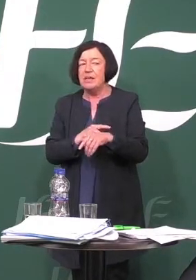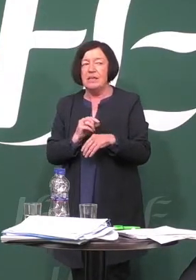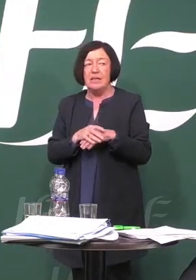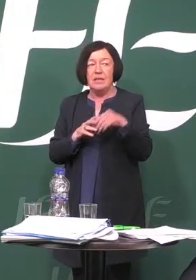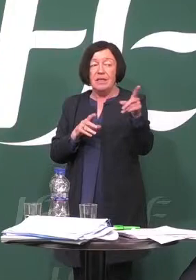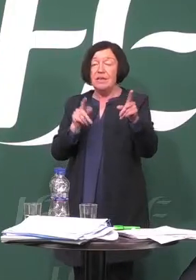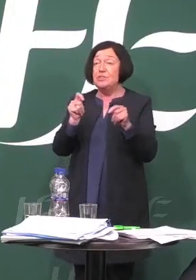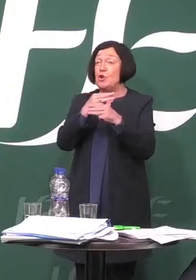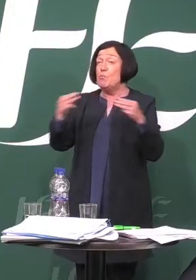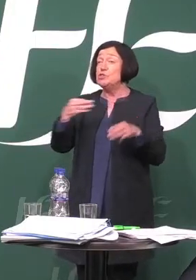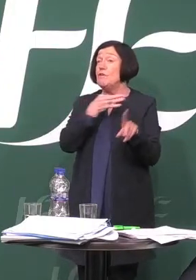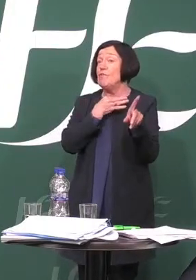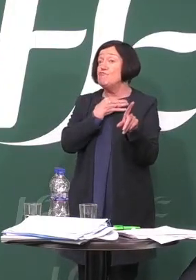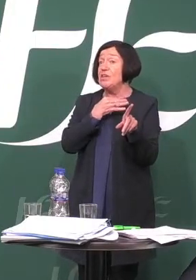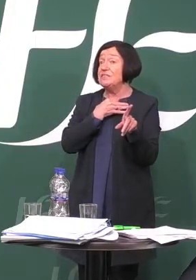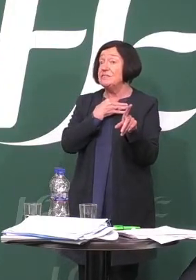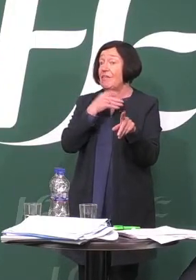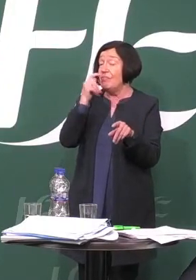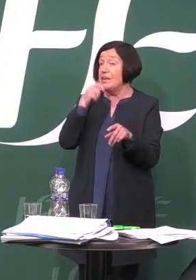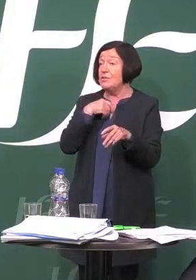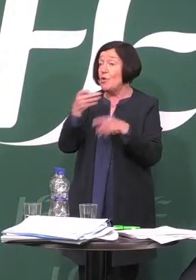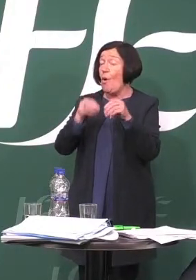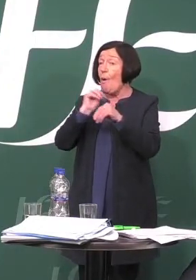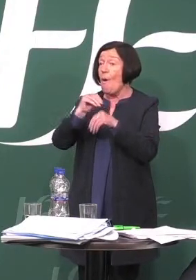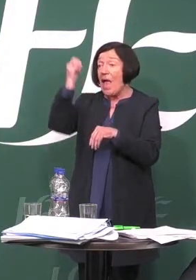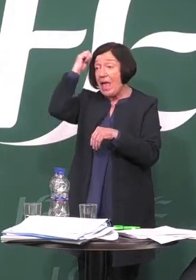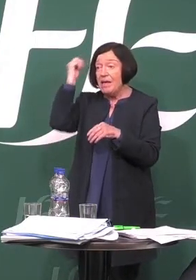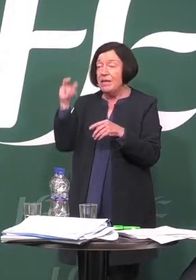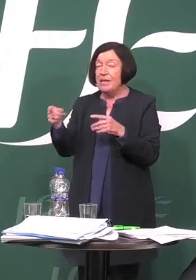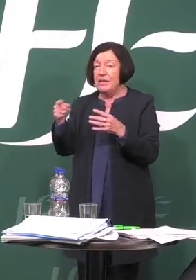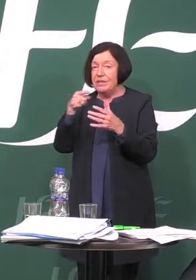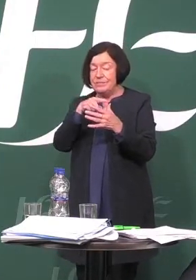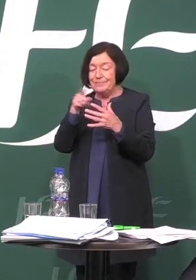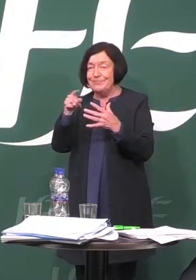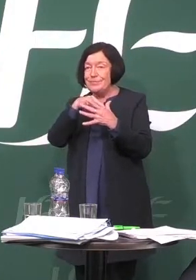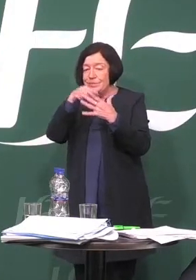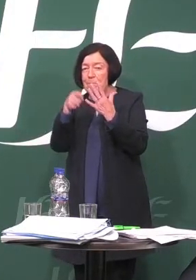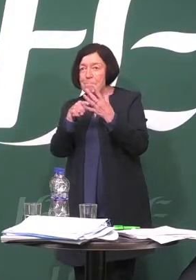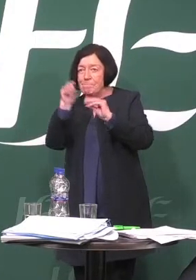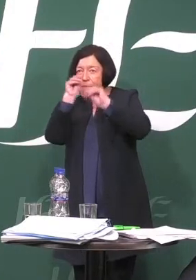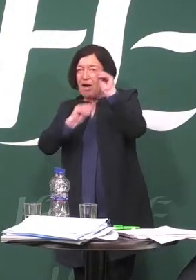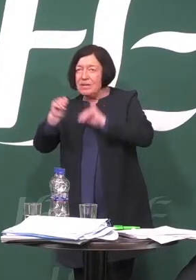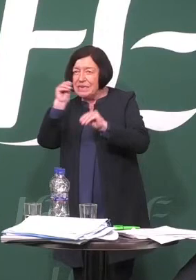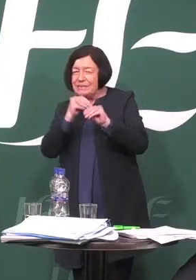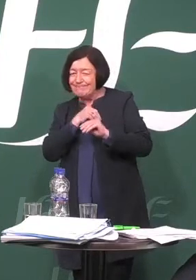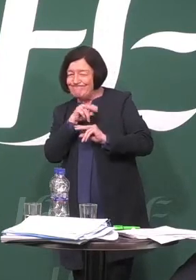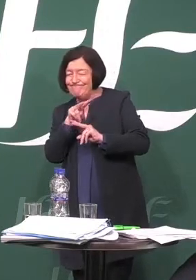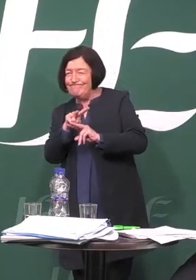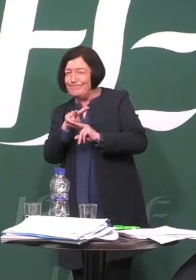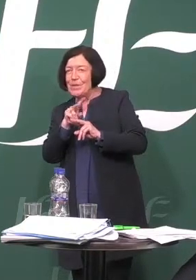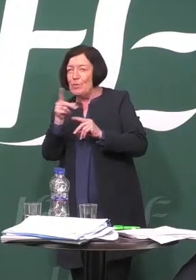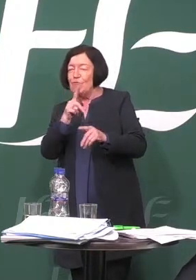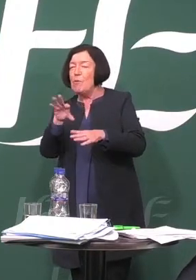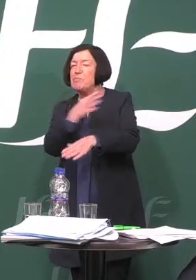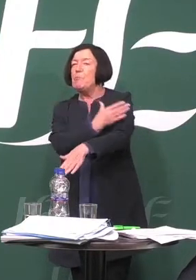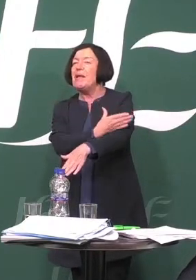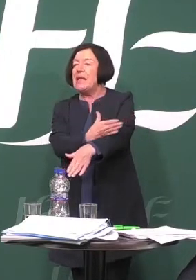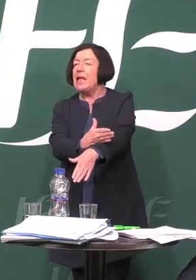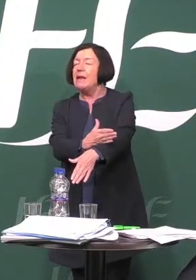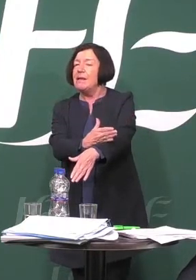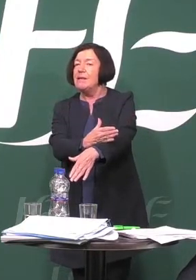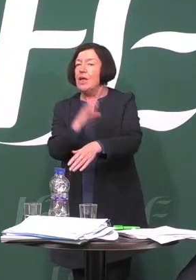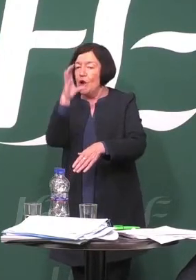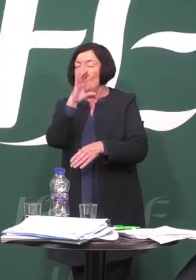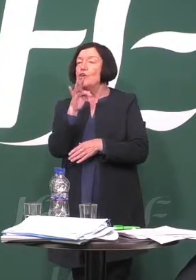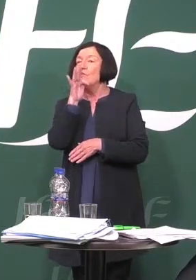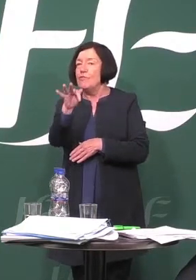could be too much of a risk to kind of. The modelling is, the best we can do, as we've had to do from the beginning, is look into